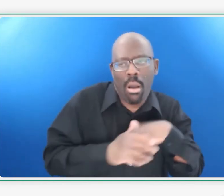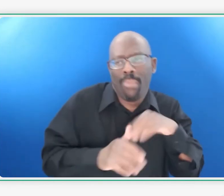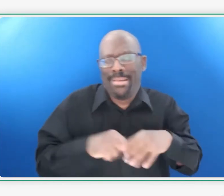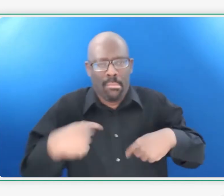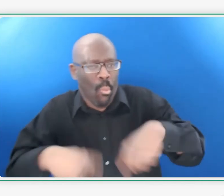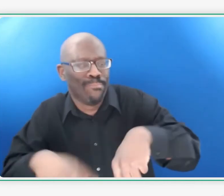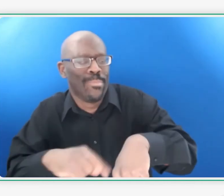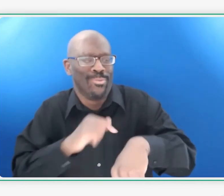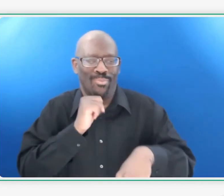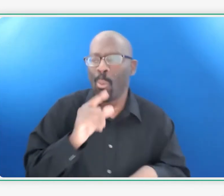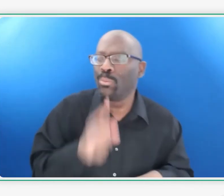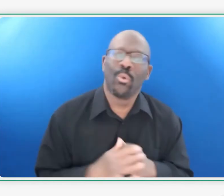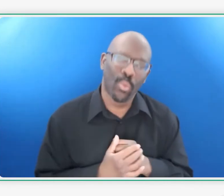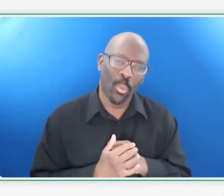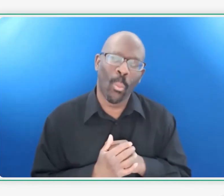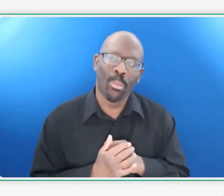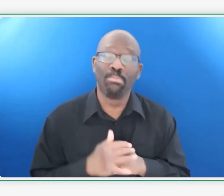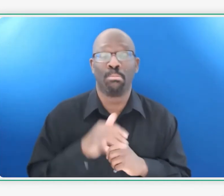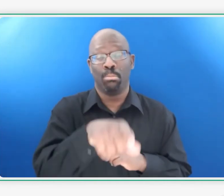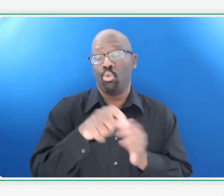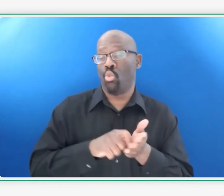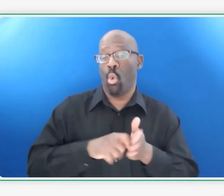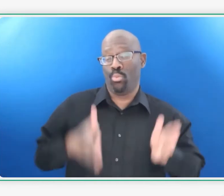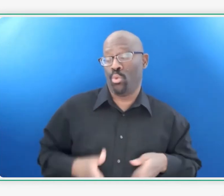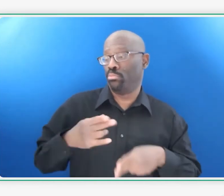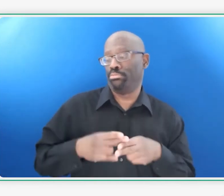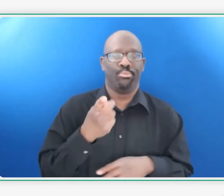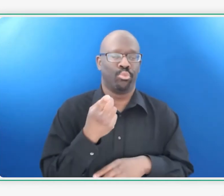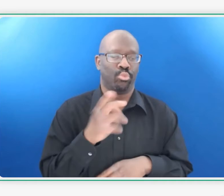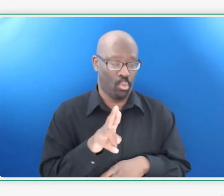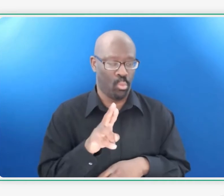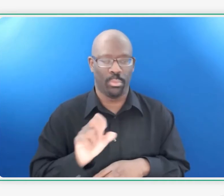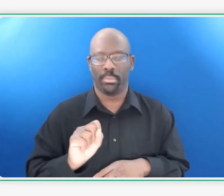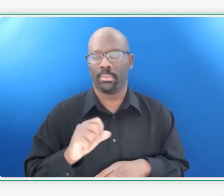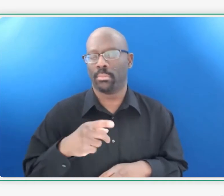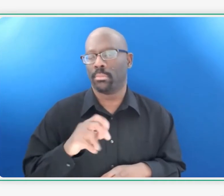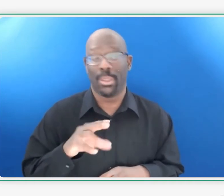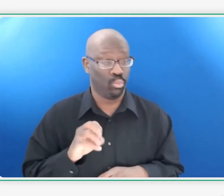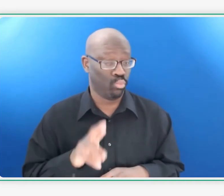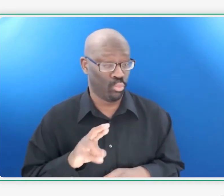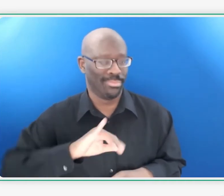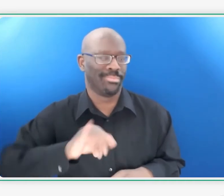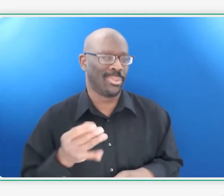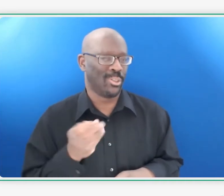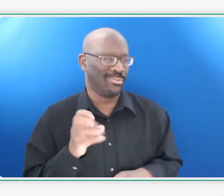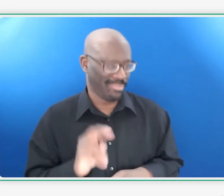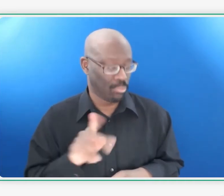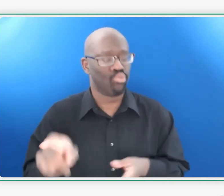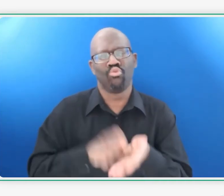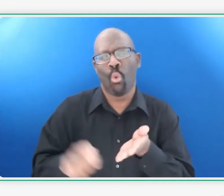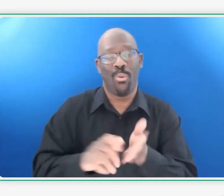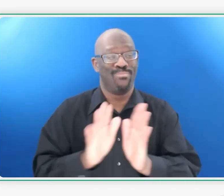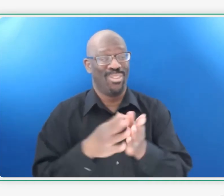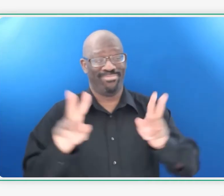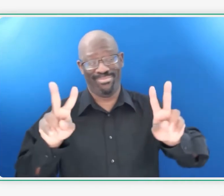of turmoil results in financial literacy. Folks become nervous and they're not sure how to handle the situation. So there's an